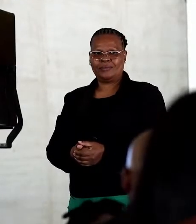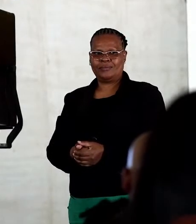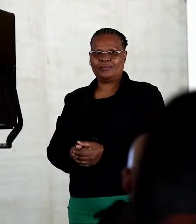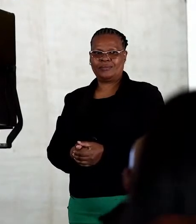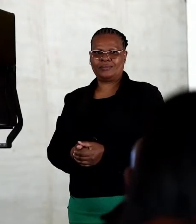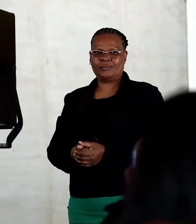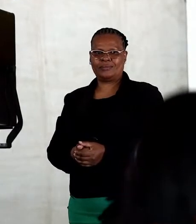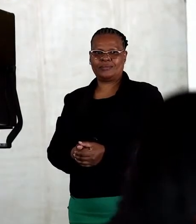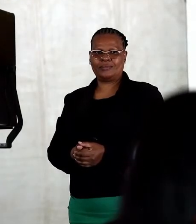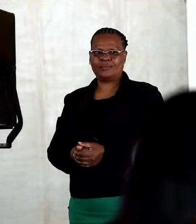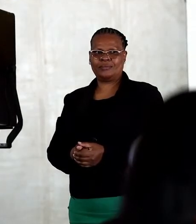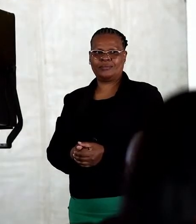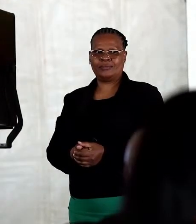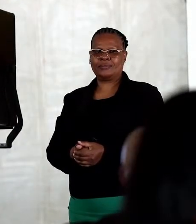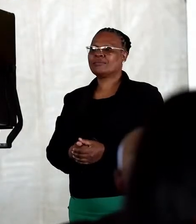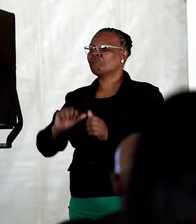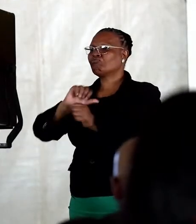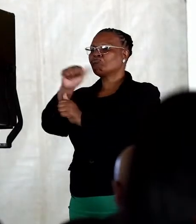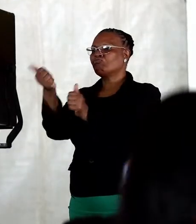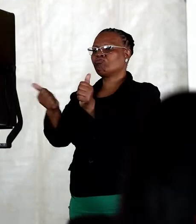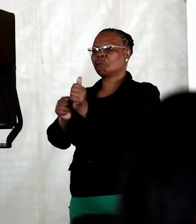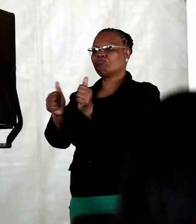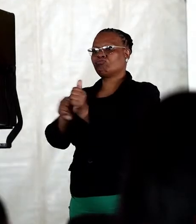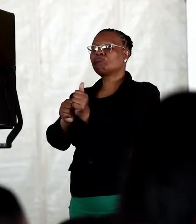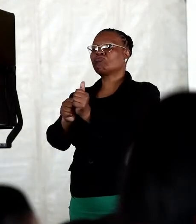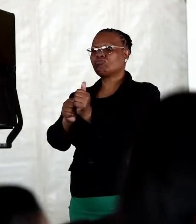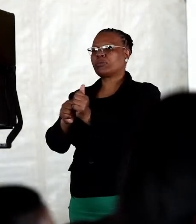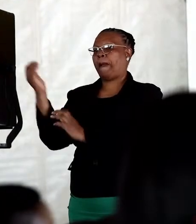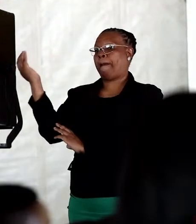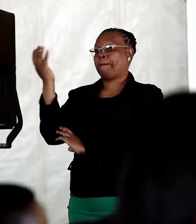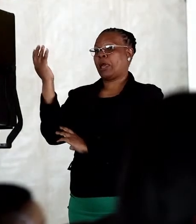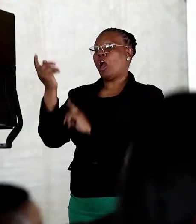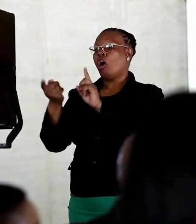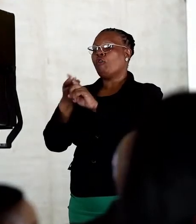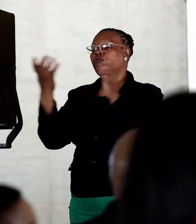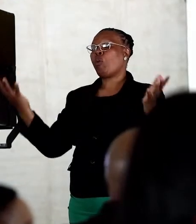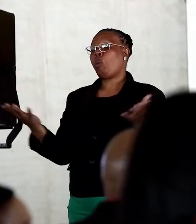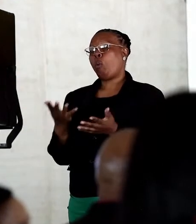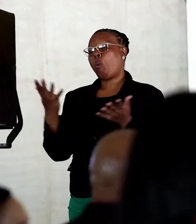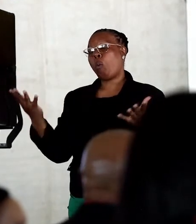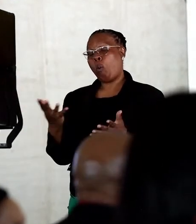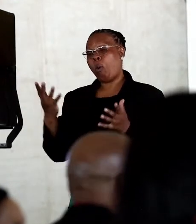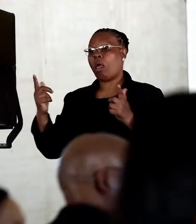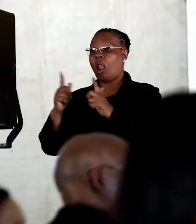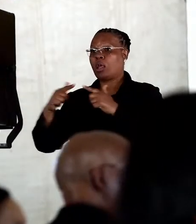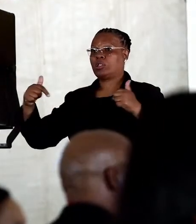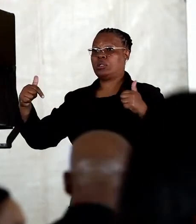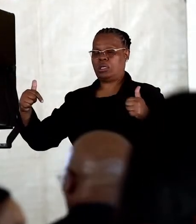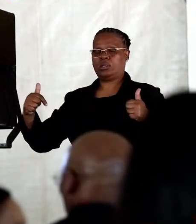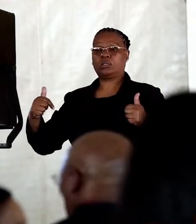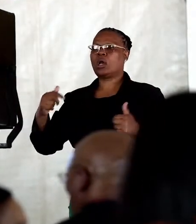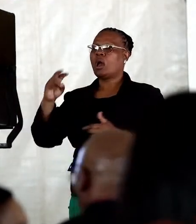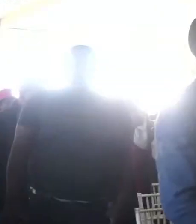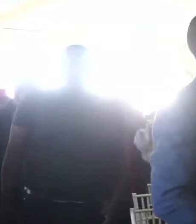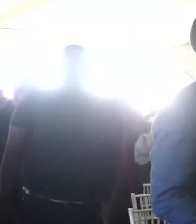Deputy Speaker we Eastern Cape Provincial Legislature uComrade Umtungwa nanku engena.